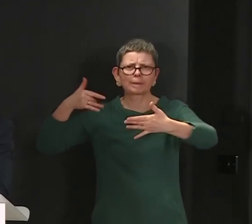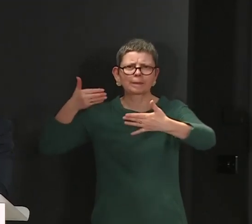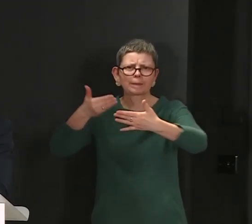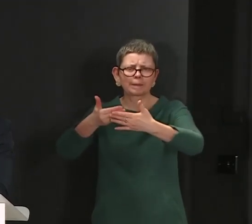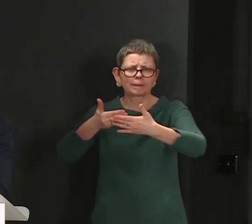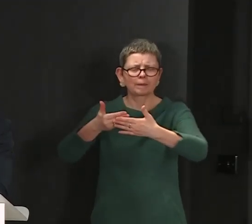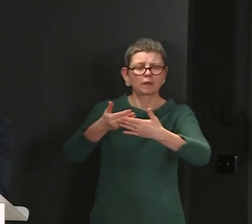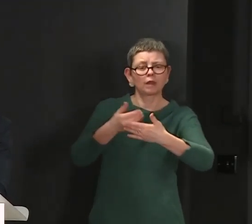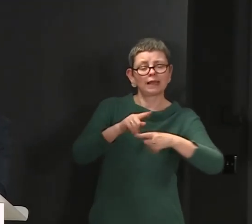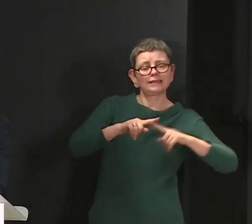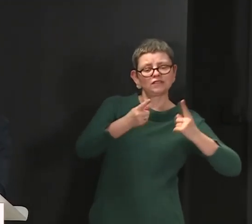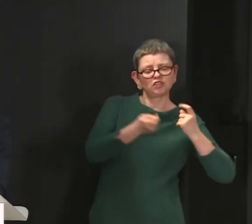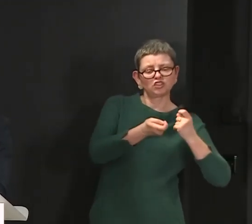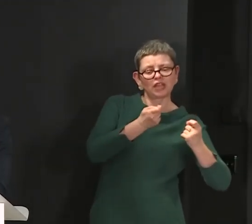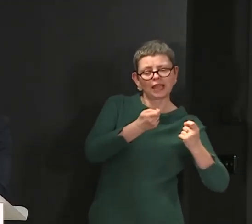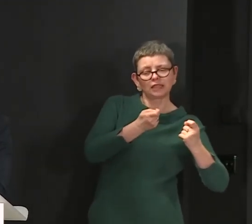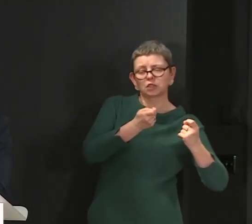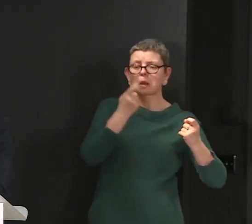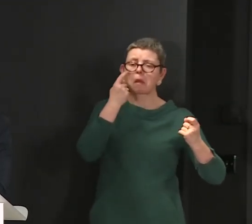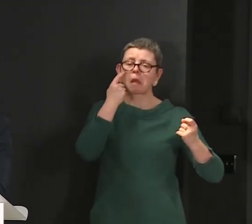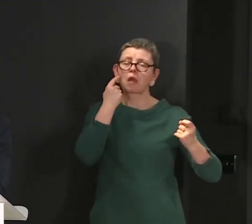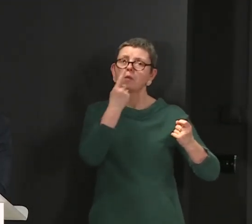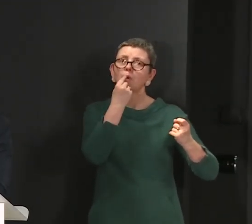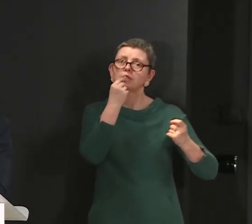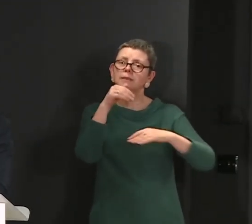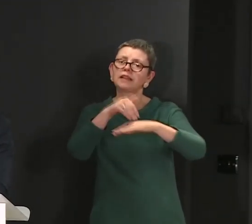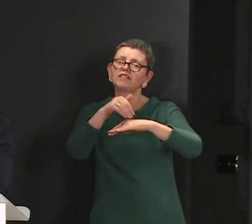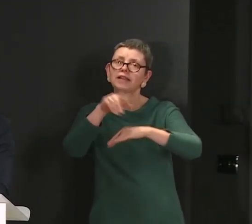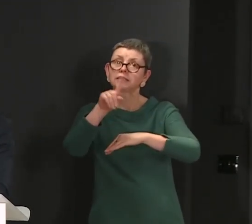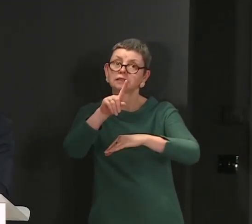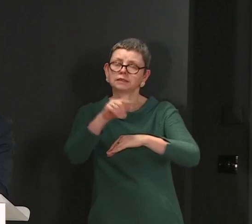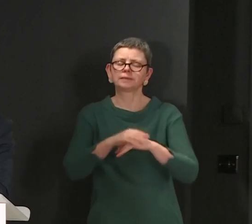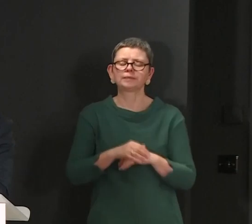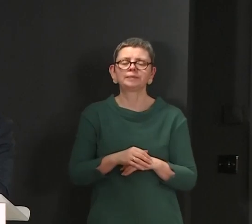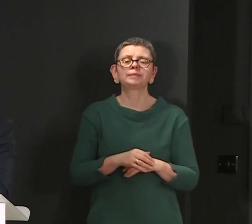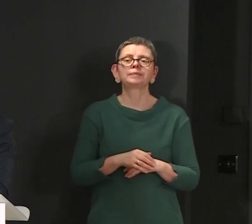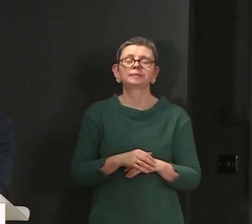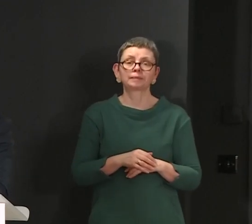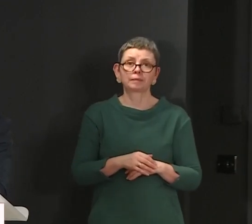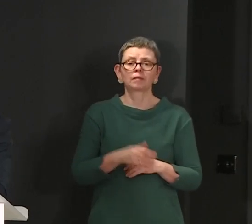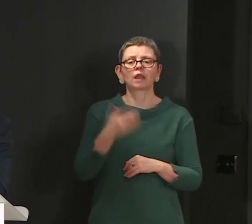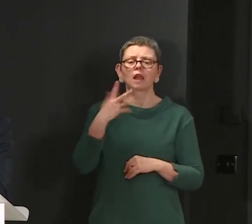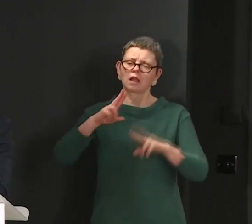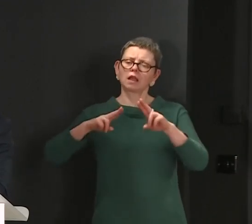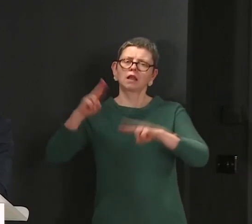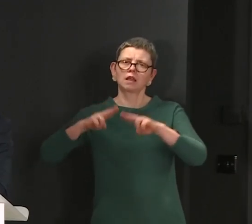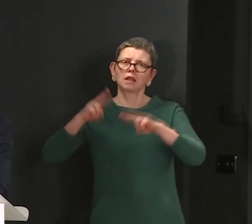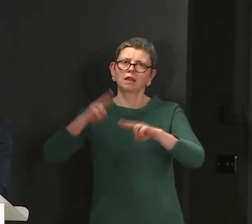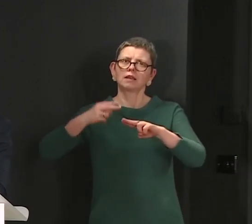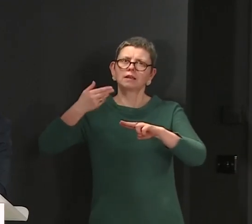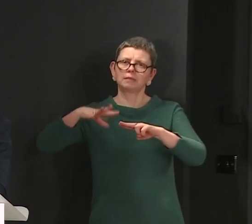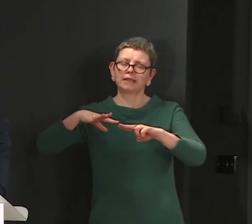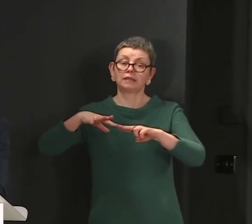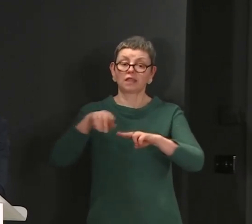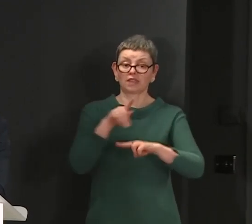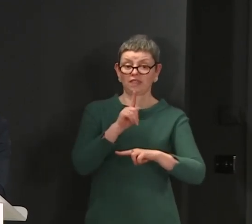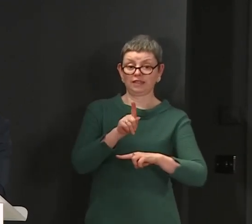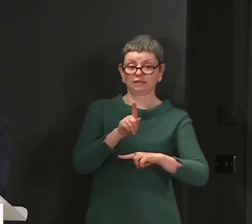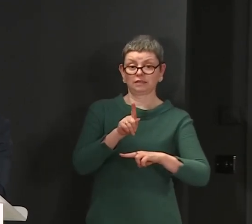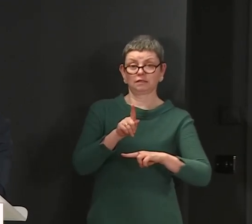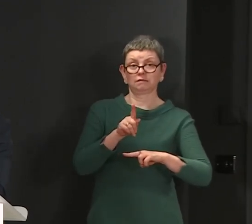of different types of change in the restrictions that we have in place. And what they've assessed is that this particular one that we've